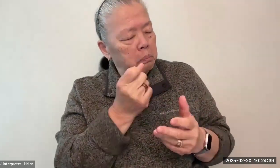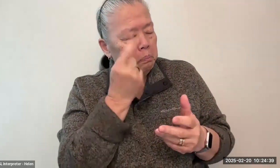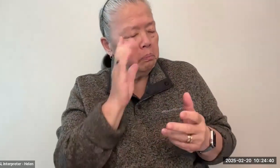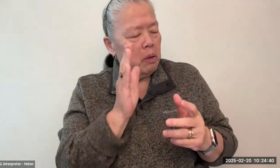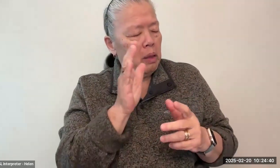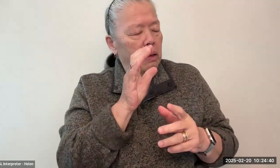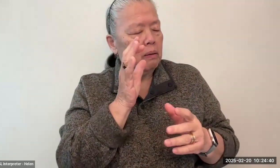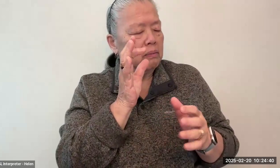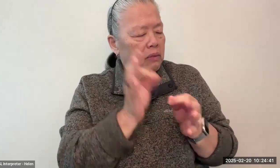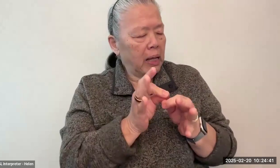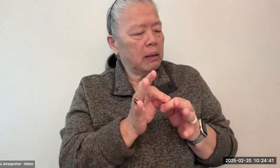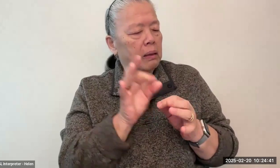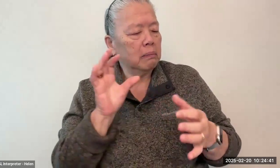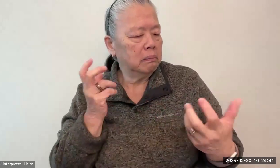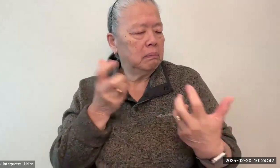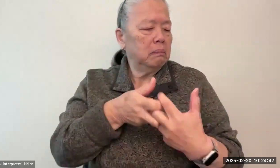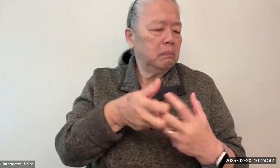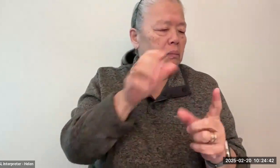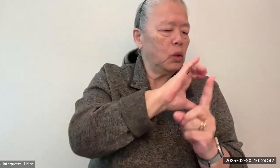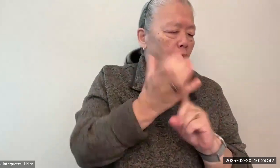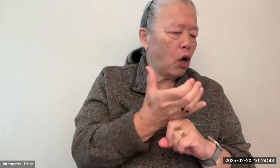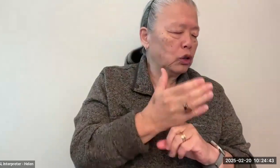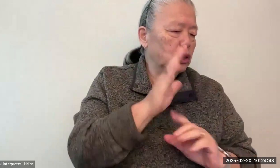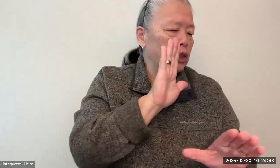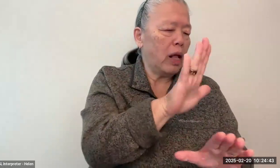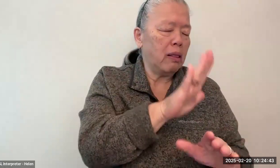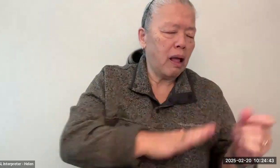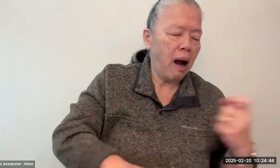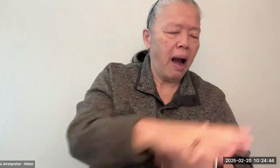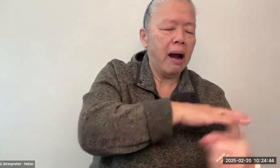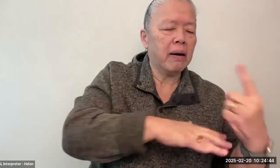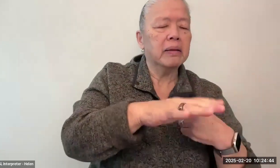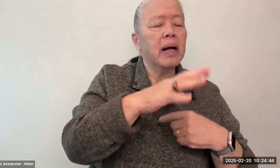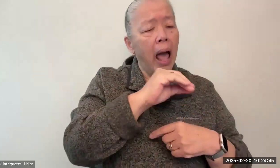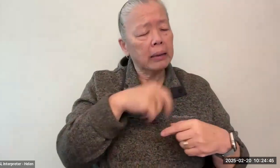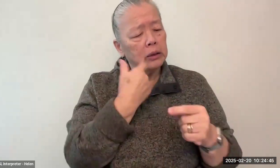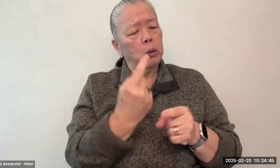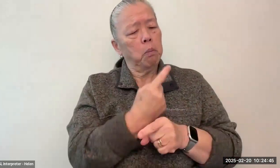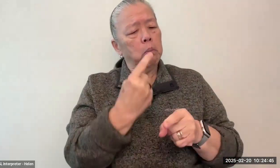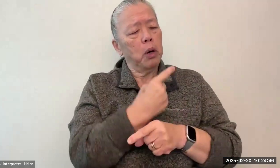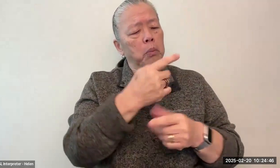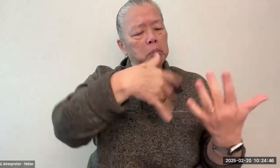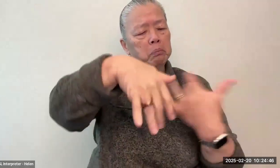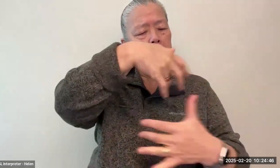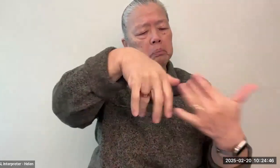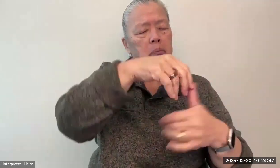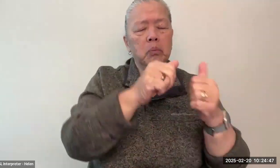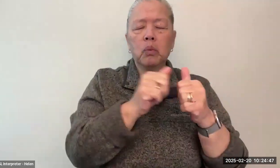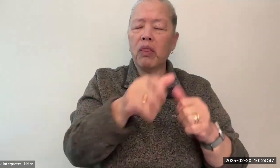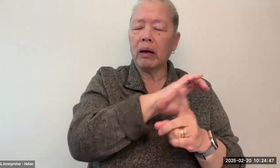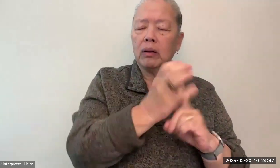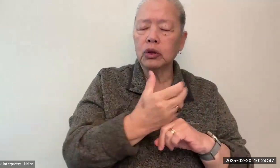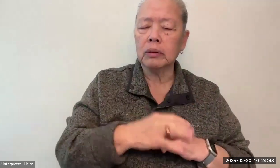allows the church in every context to better engage with the culture around it in appropriate ways. Shared belief